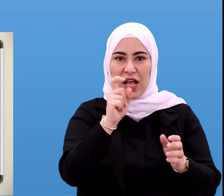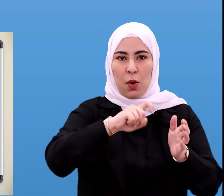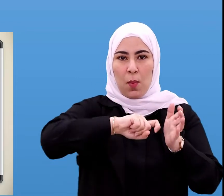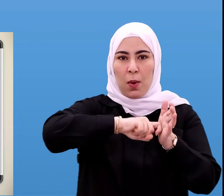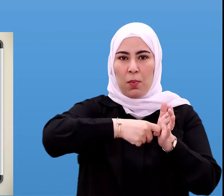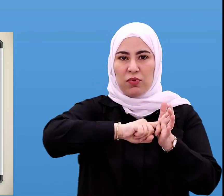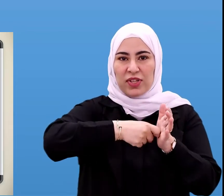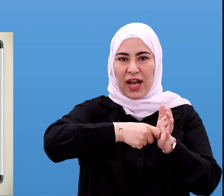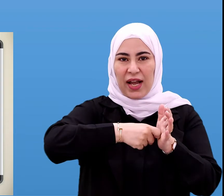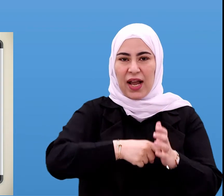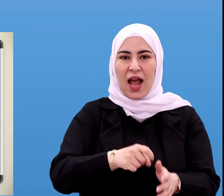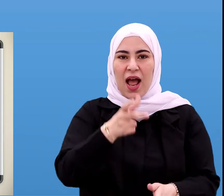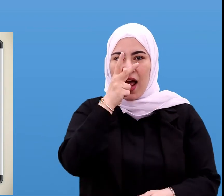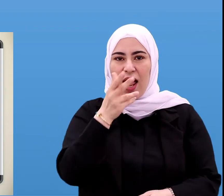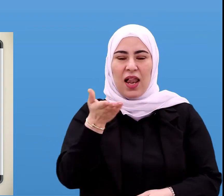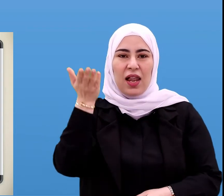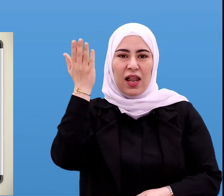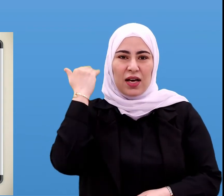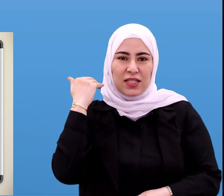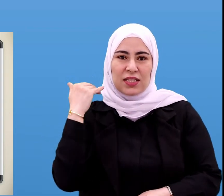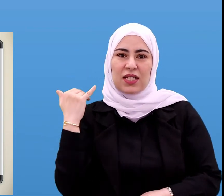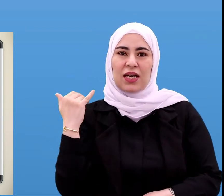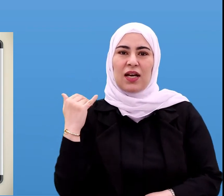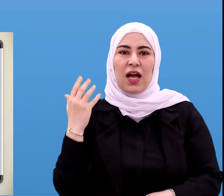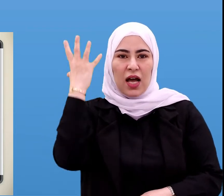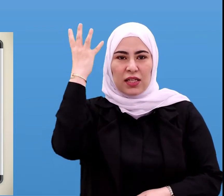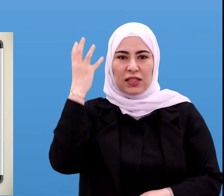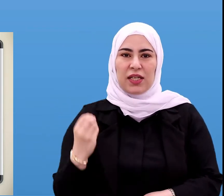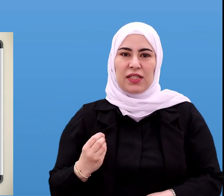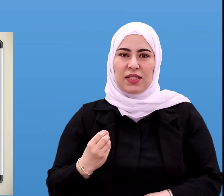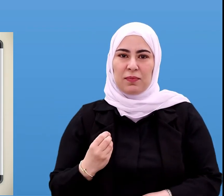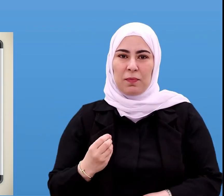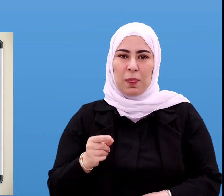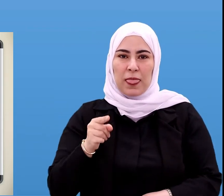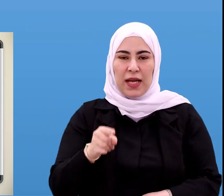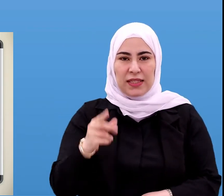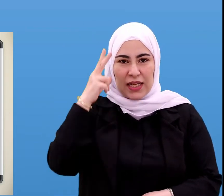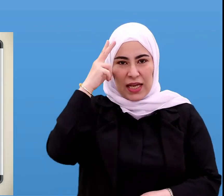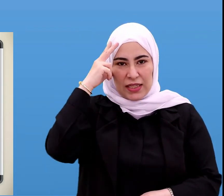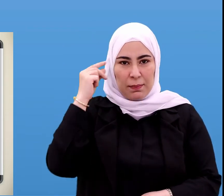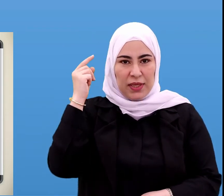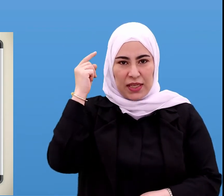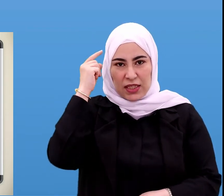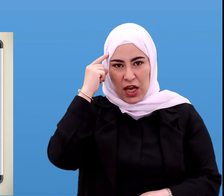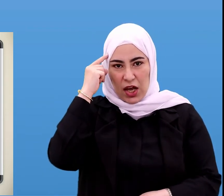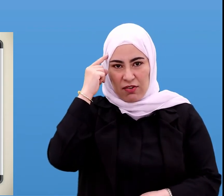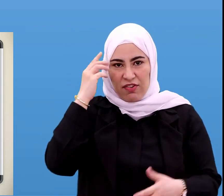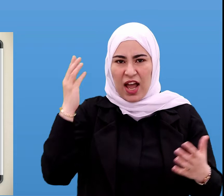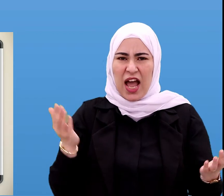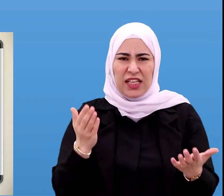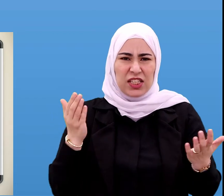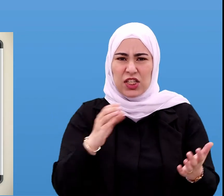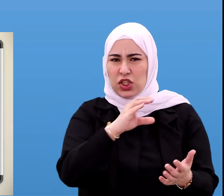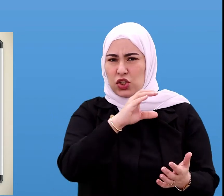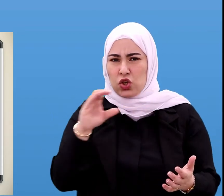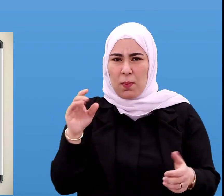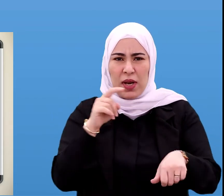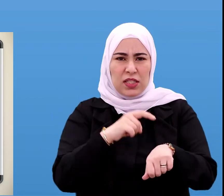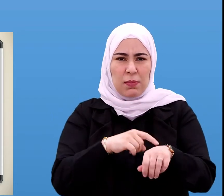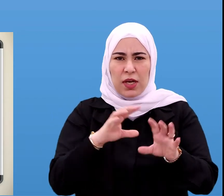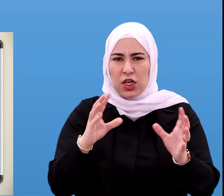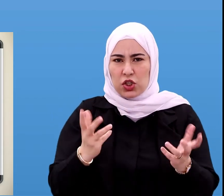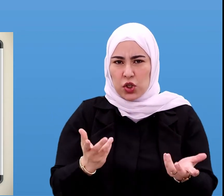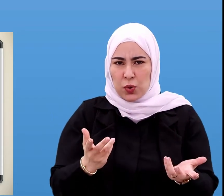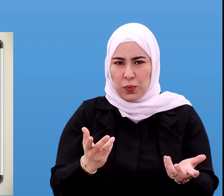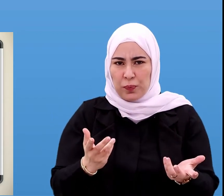keyword here? Last night. So if we want to identify the sentence, whether it was in the past or in the present, we will look for